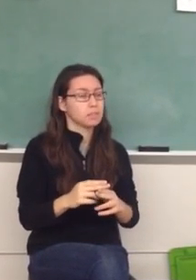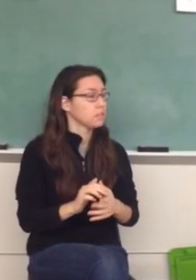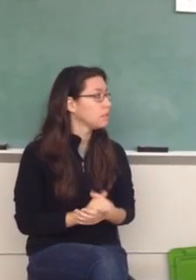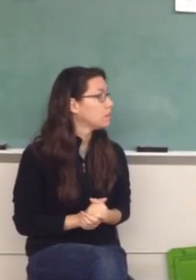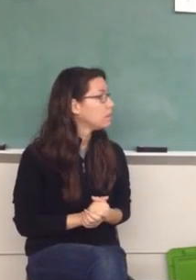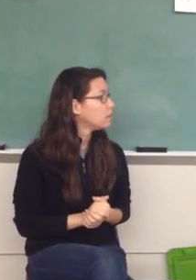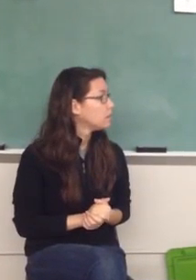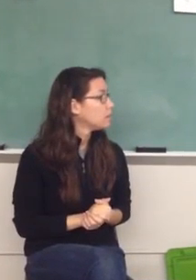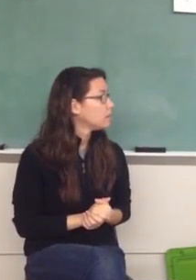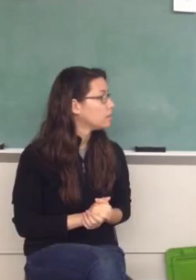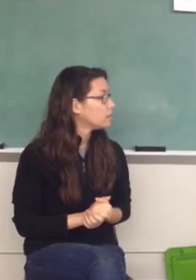Maybe.